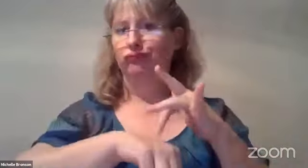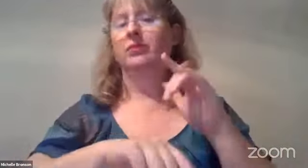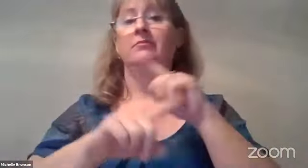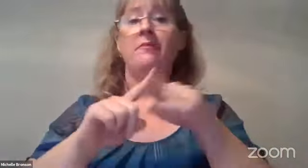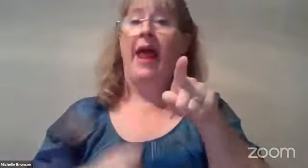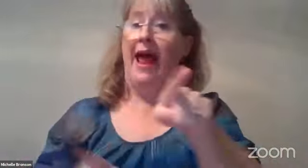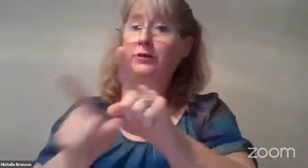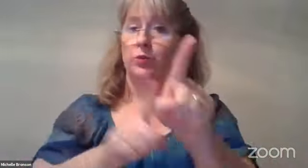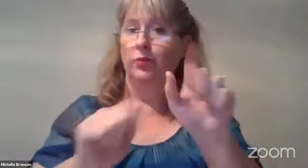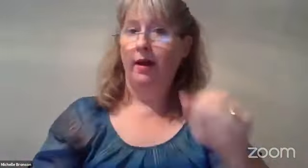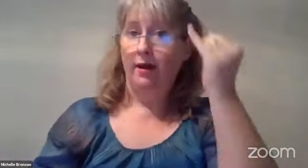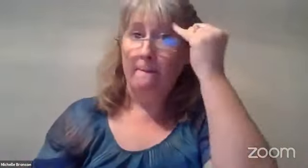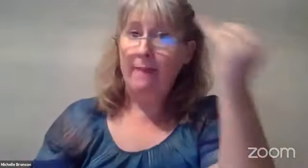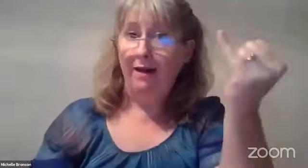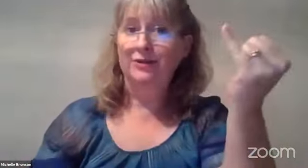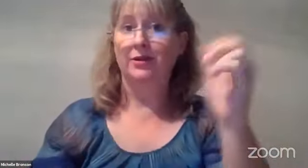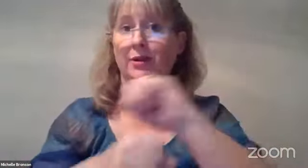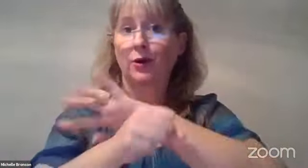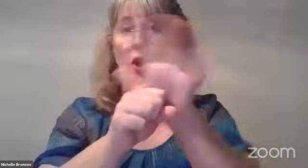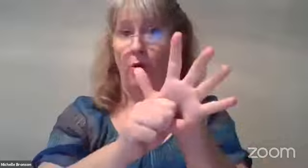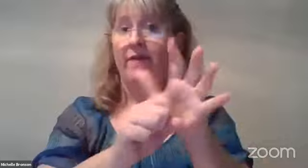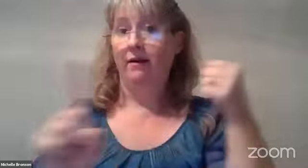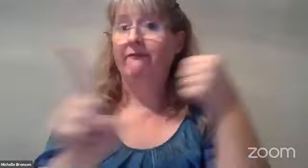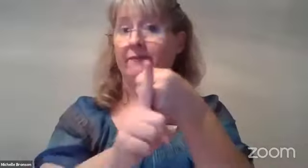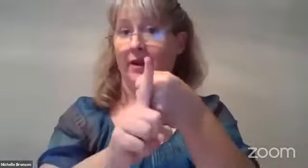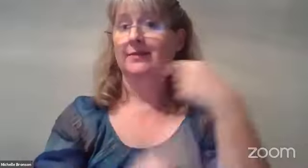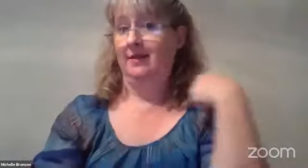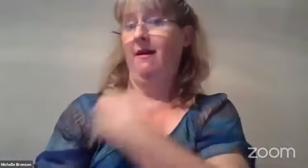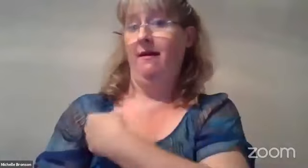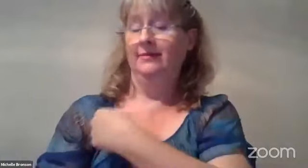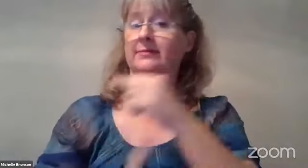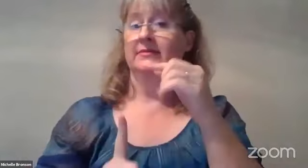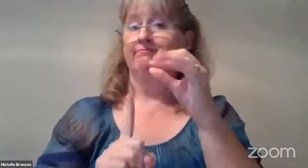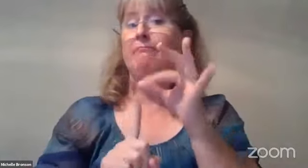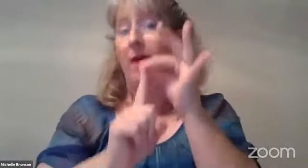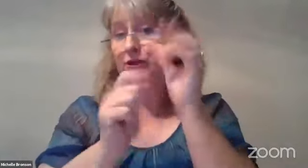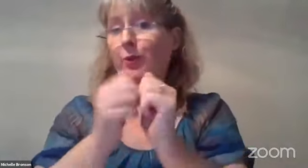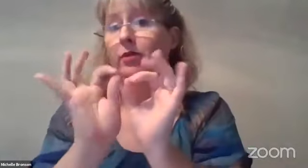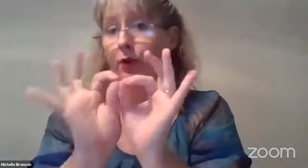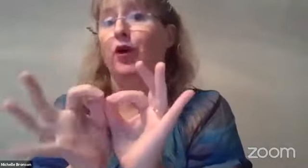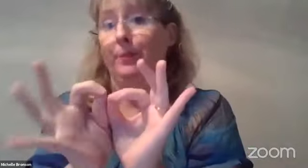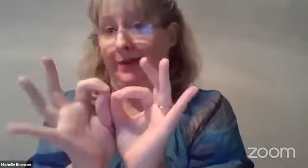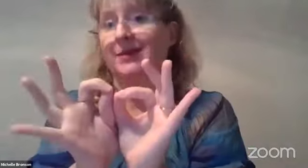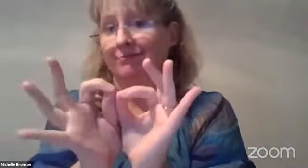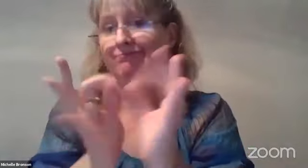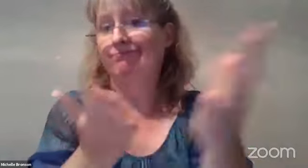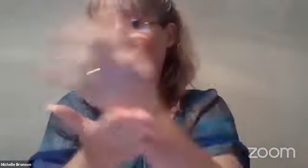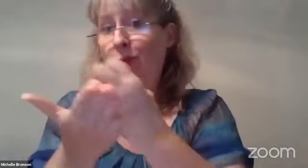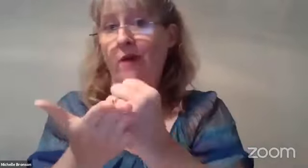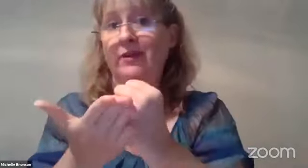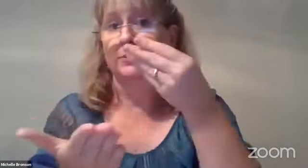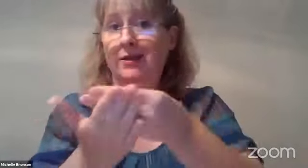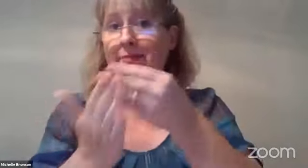Michelle saying, okay, thank you. I have some things I want to touch on. And as you can imagine, with COVID-19, it has affected us greatly, especially with